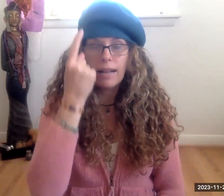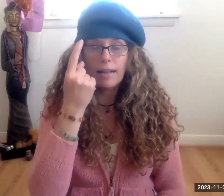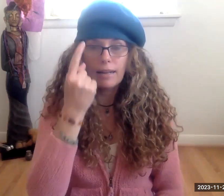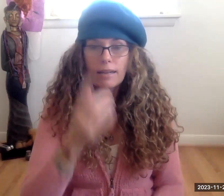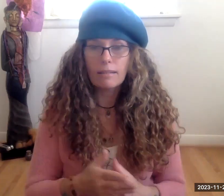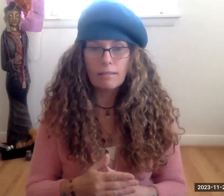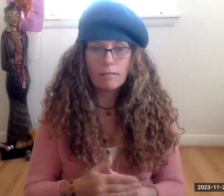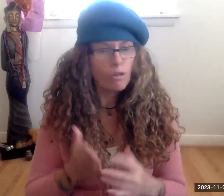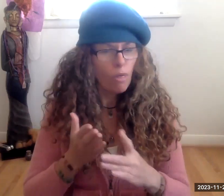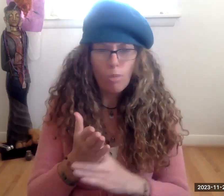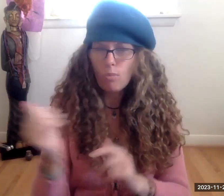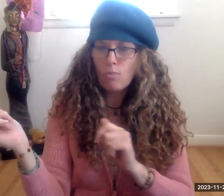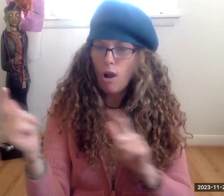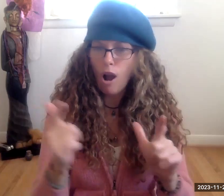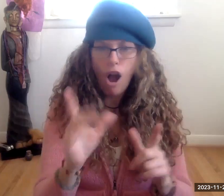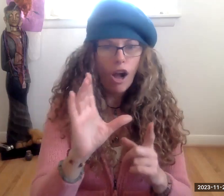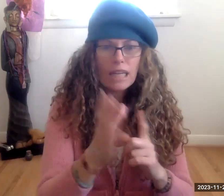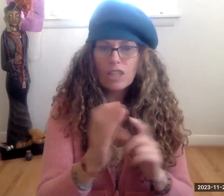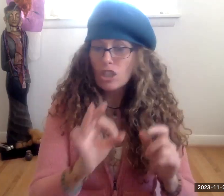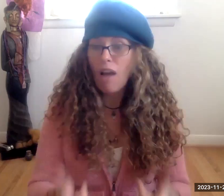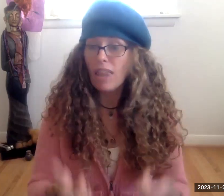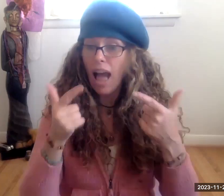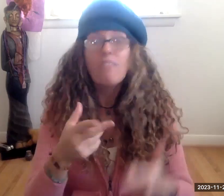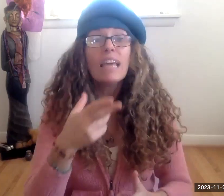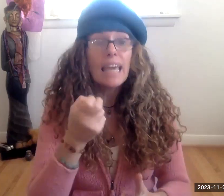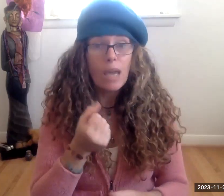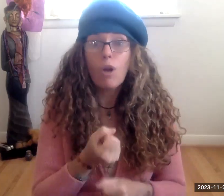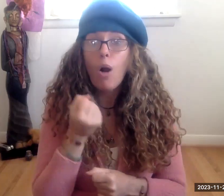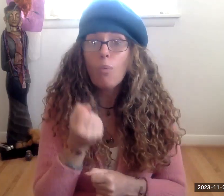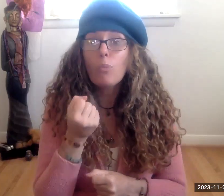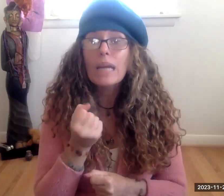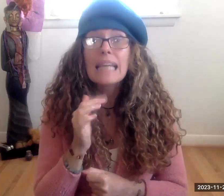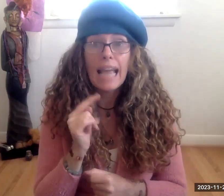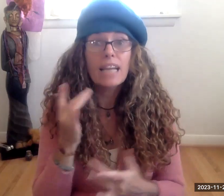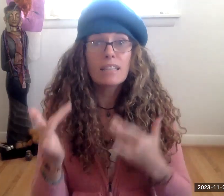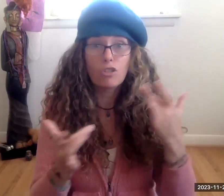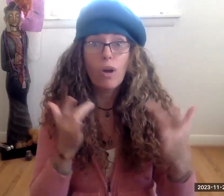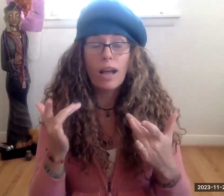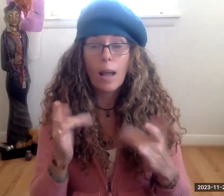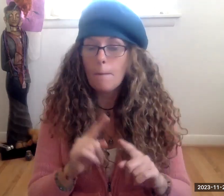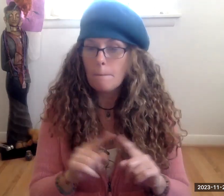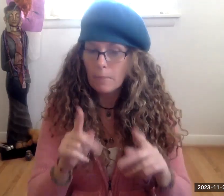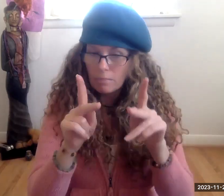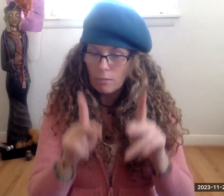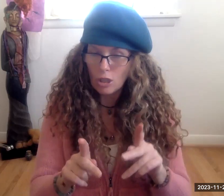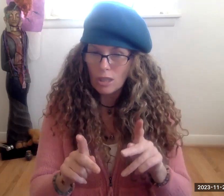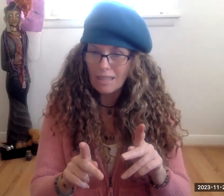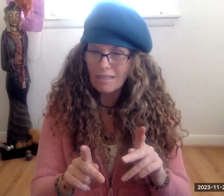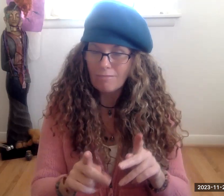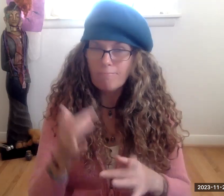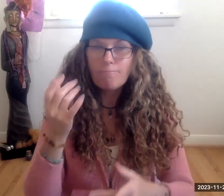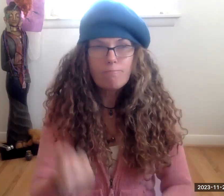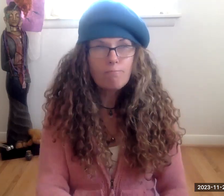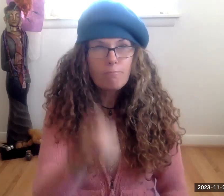Through all conditions of life, he will retain it. But one who lacks